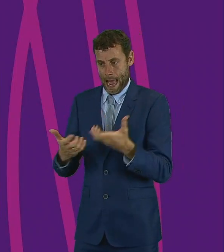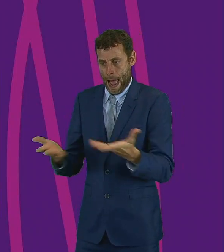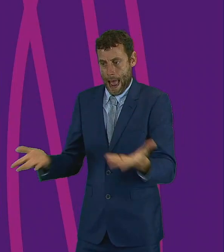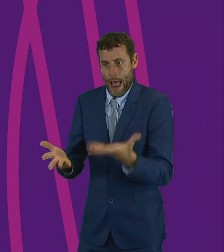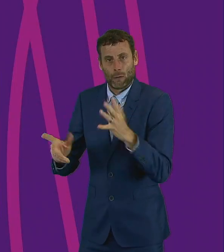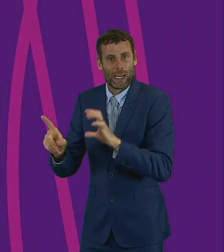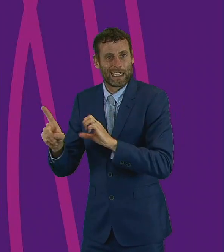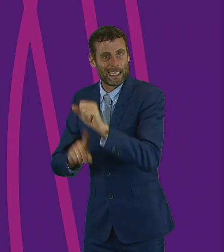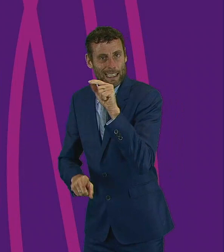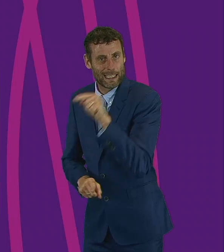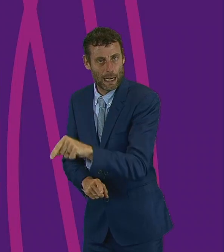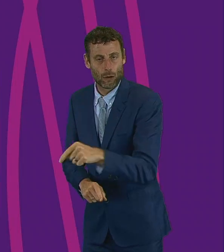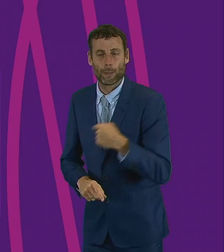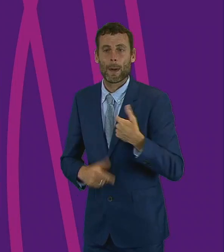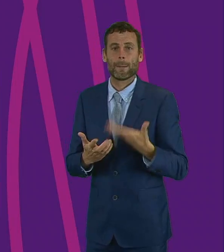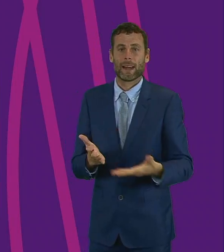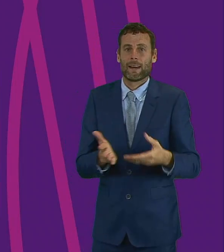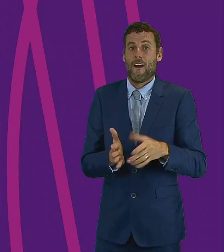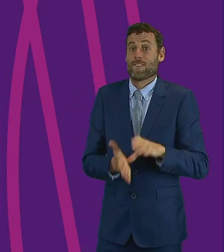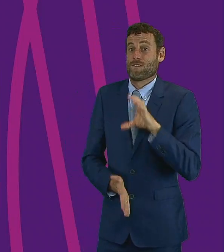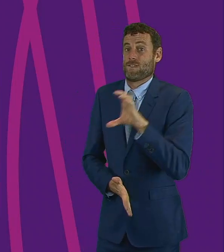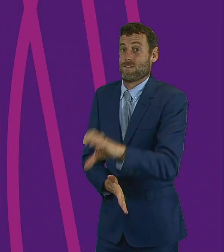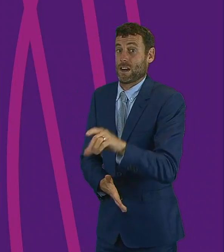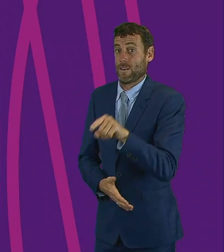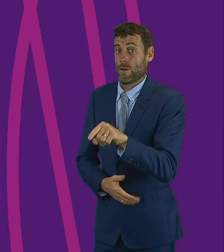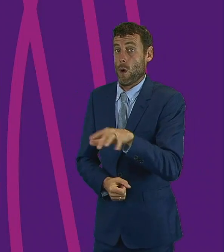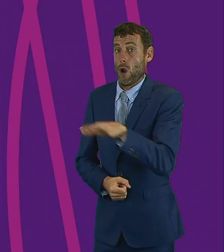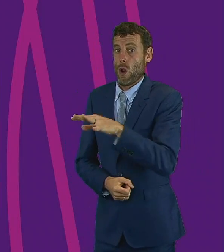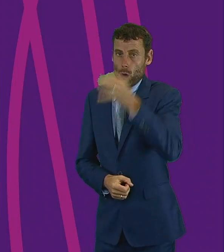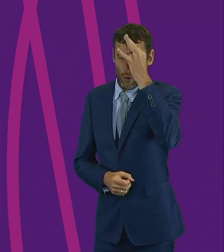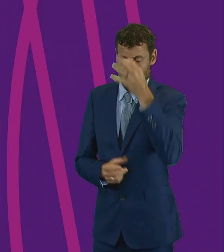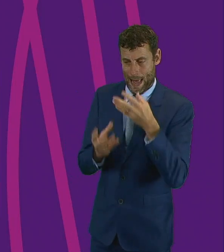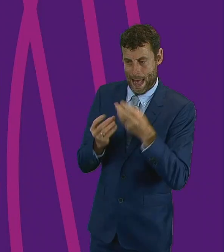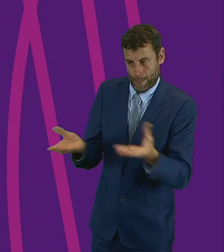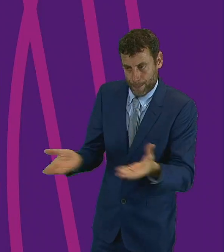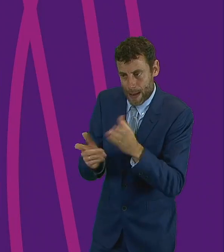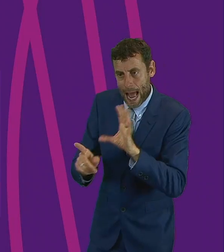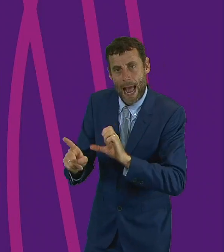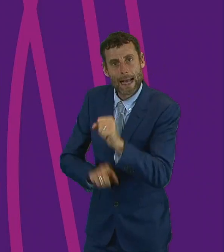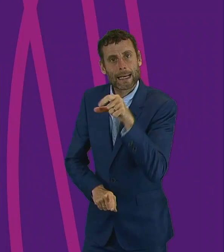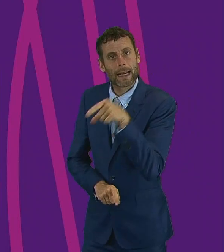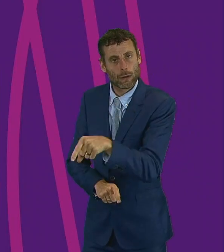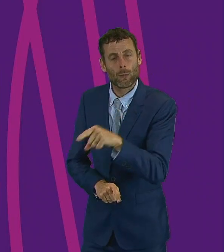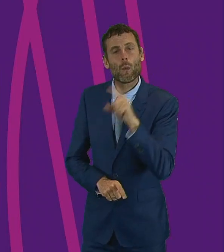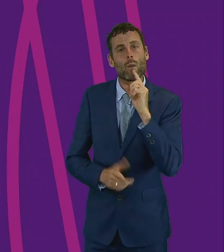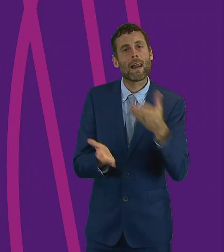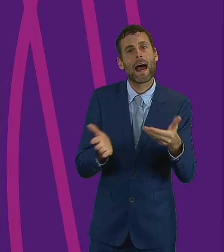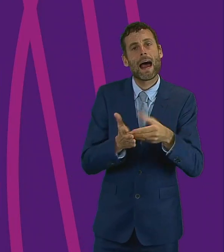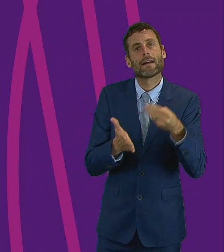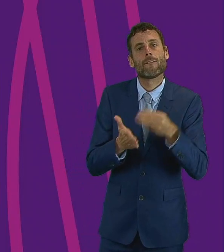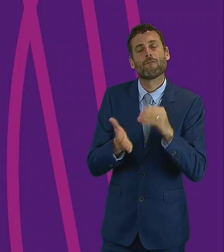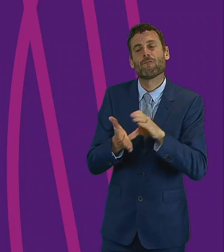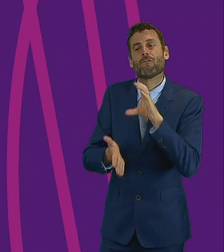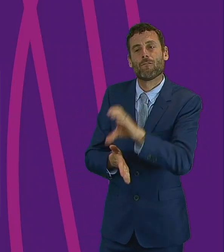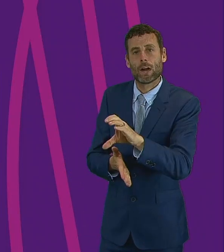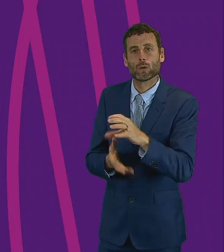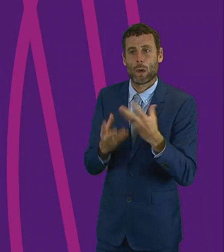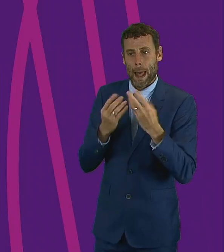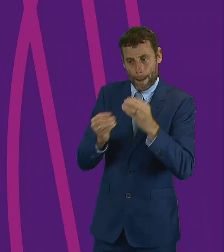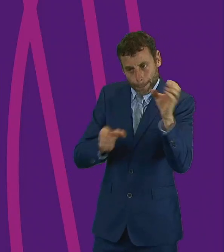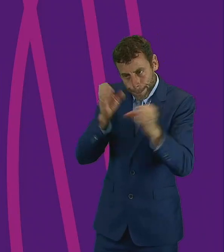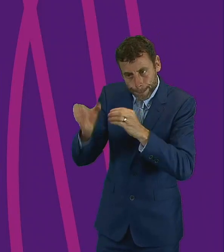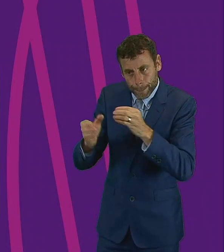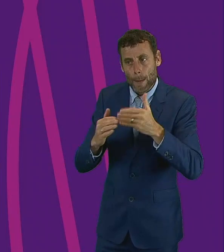period. We've given additional funding to local authorities for that, and of course we are providing additional funding specifically to recruit